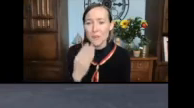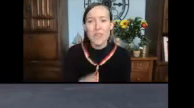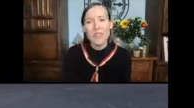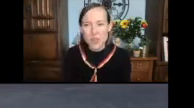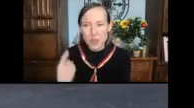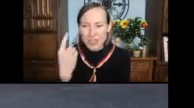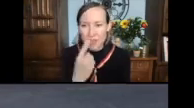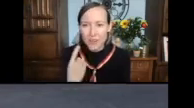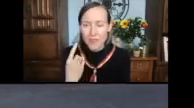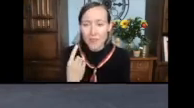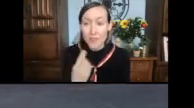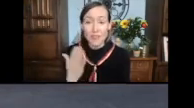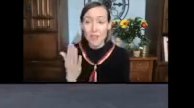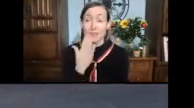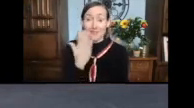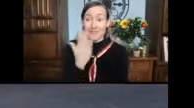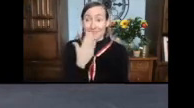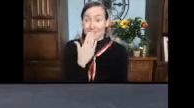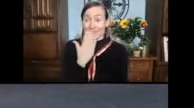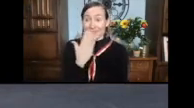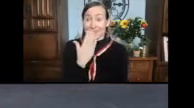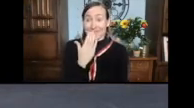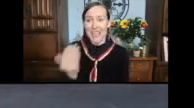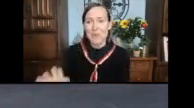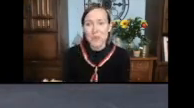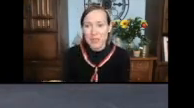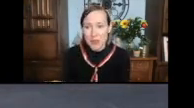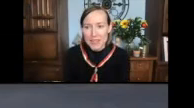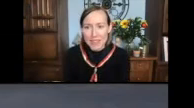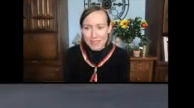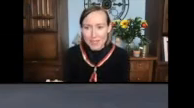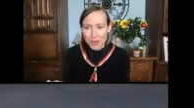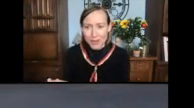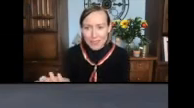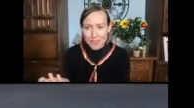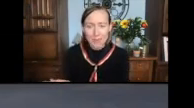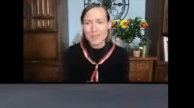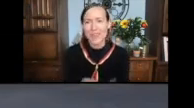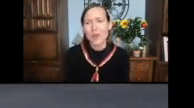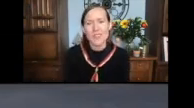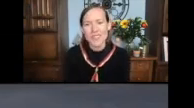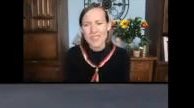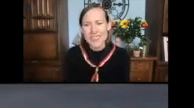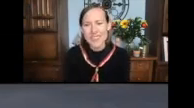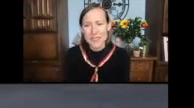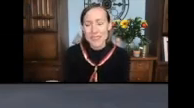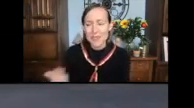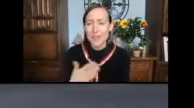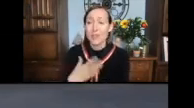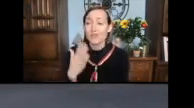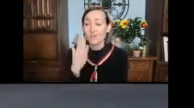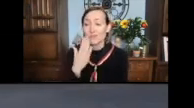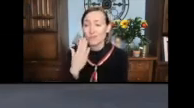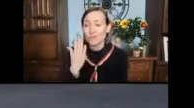Bored. So you wouldn't ever have the face like, that wouldn't make sense, right? They would say, oh, they're signing something different,